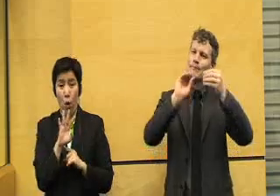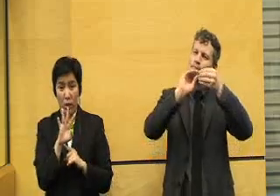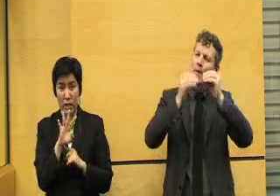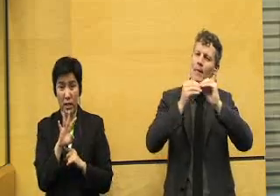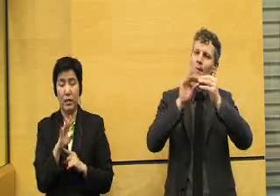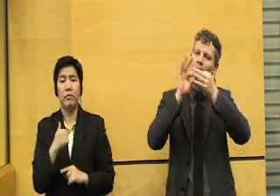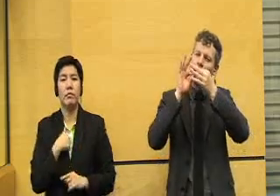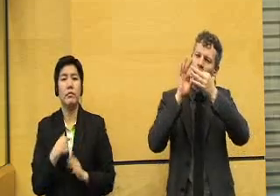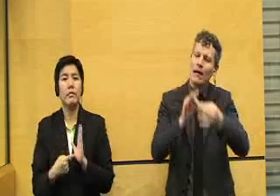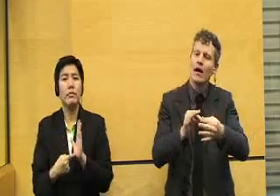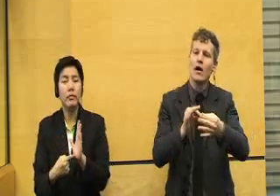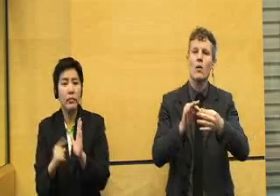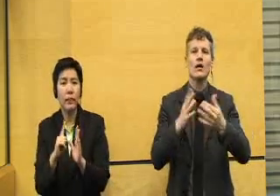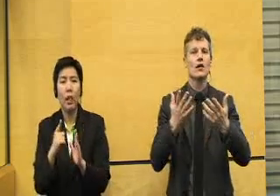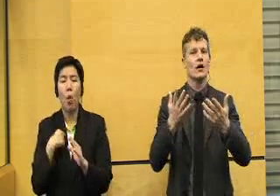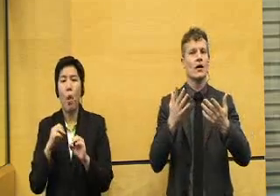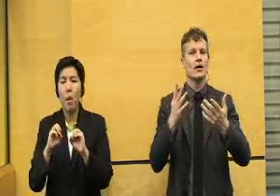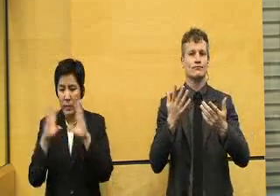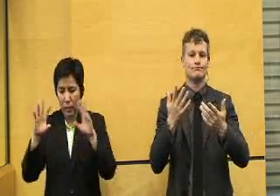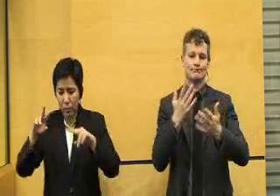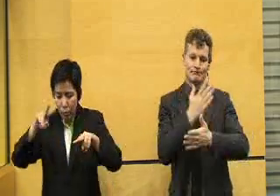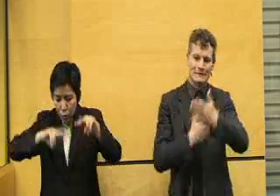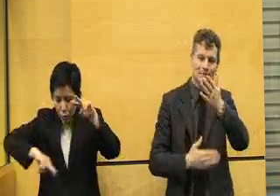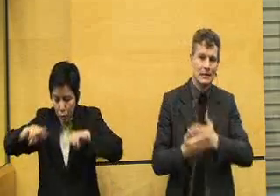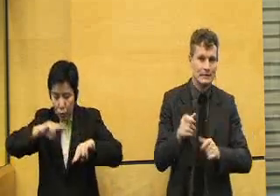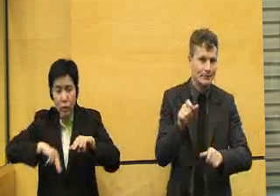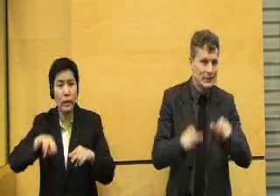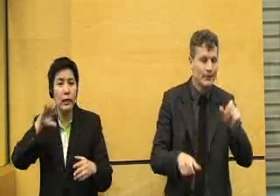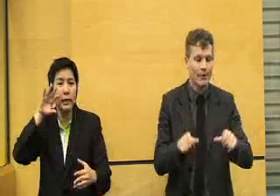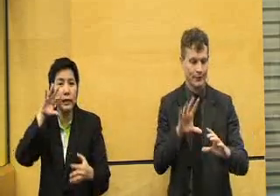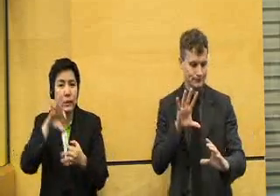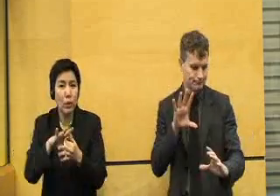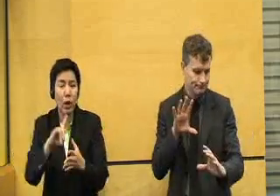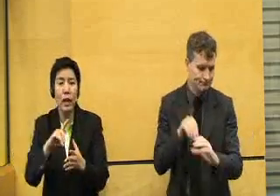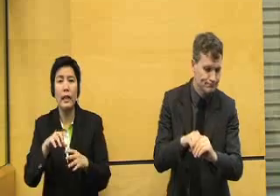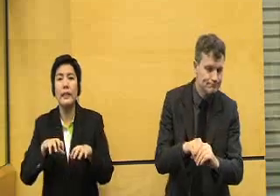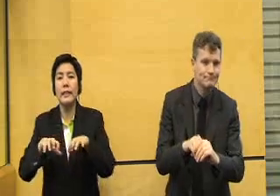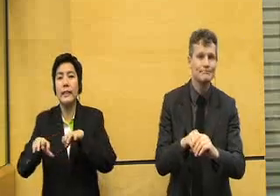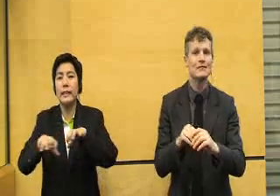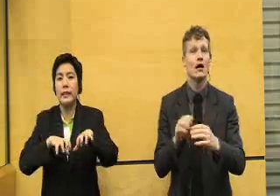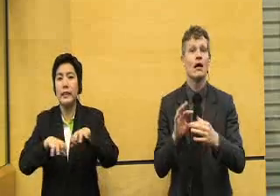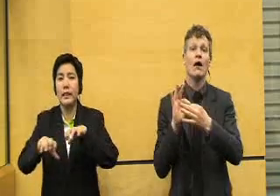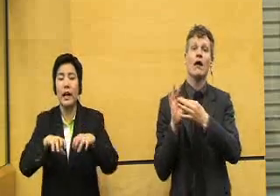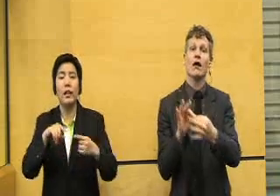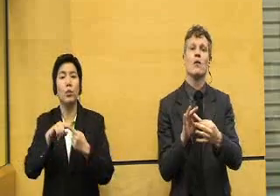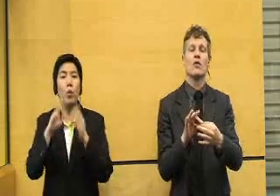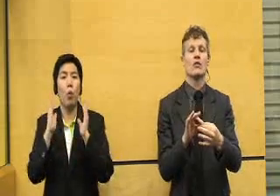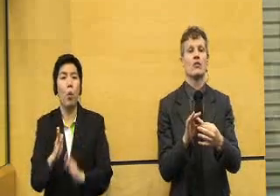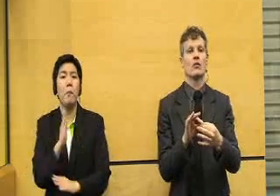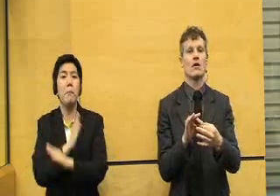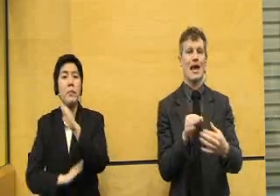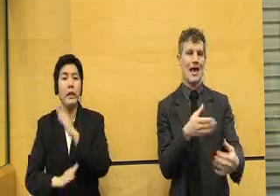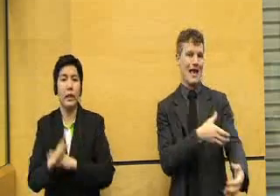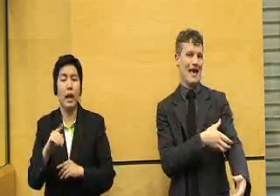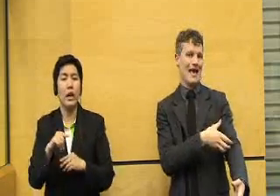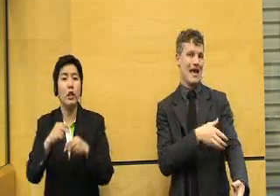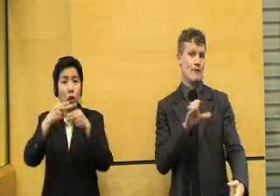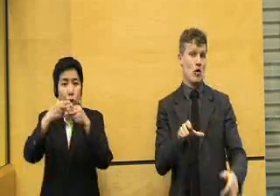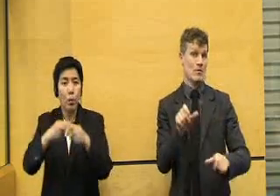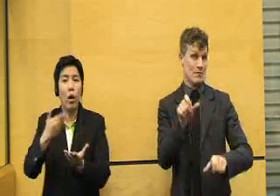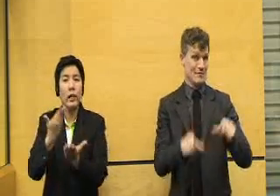of persons with disabilities in the management of the National Fund for Empowerment of Persons